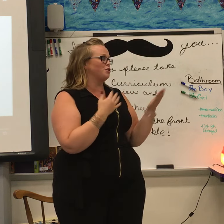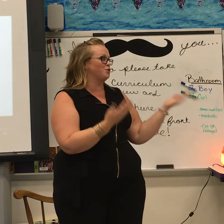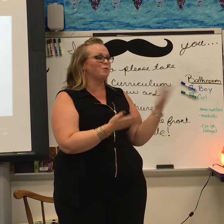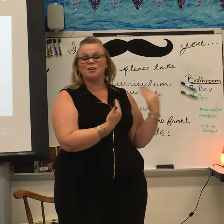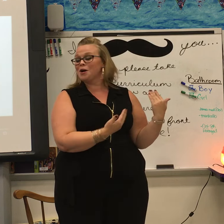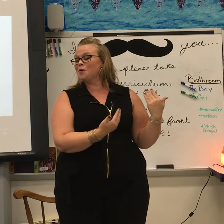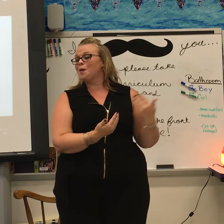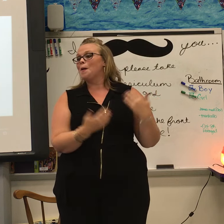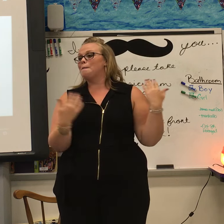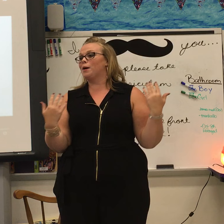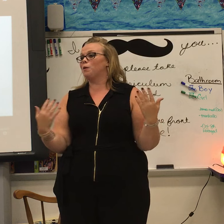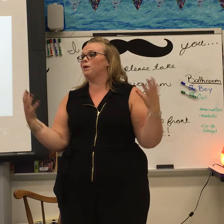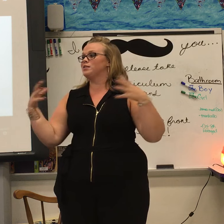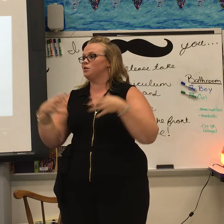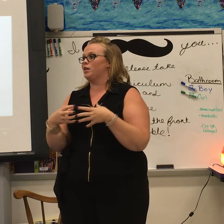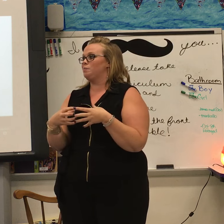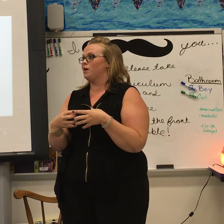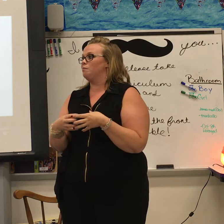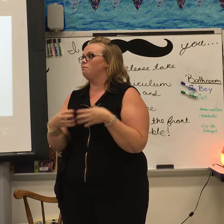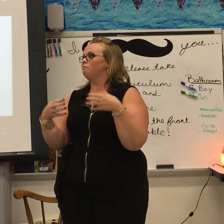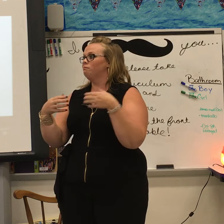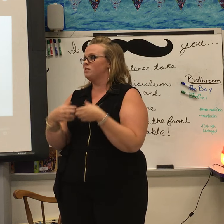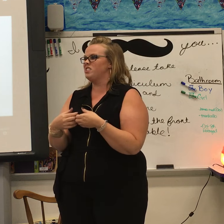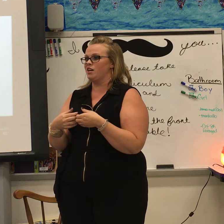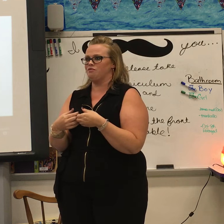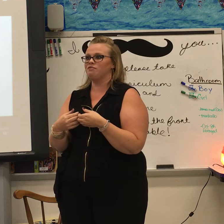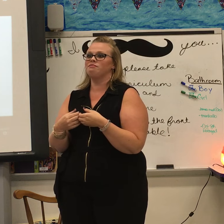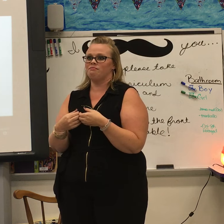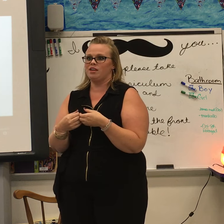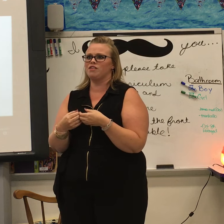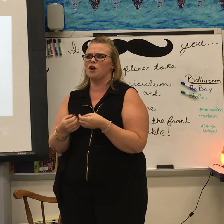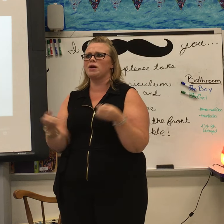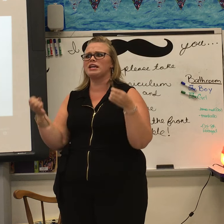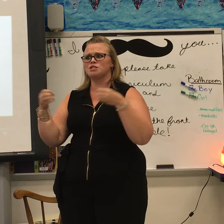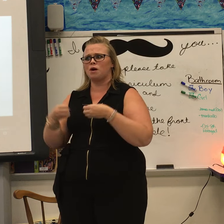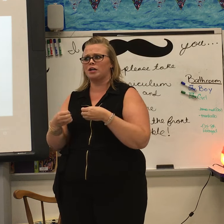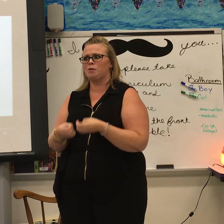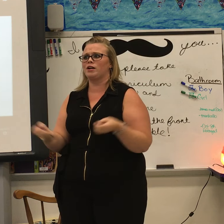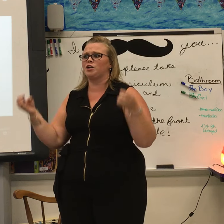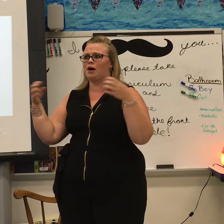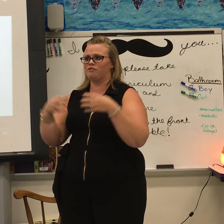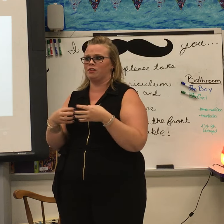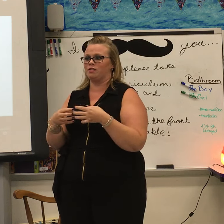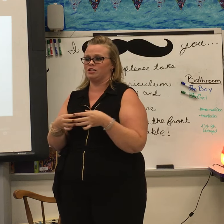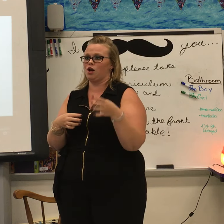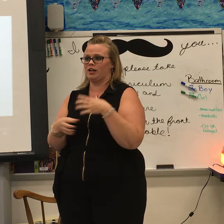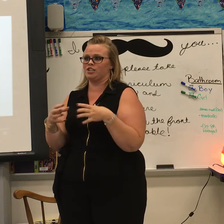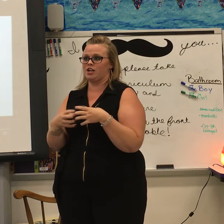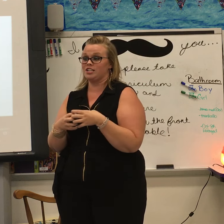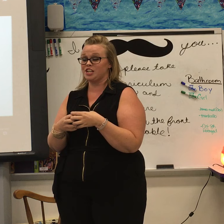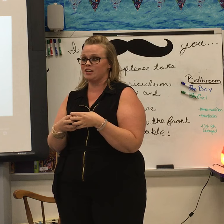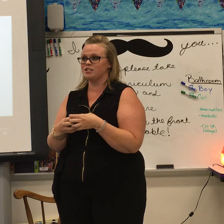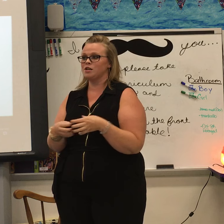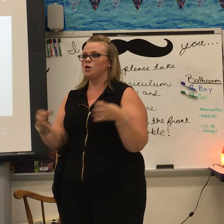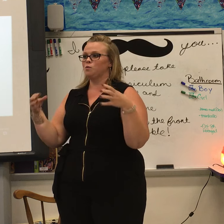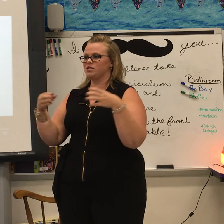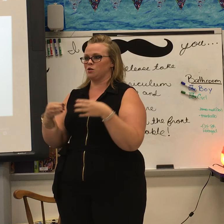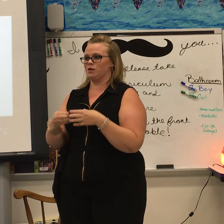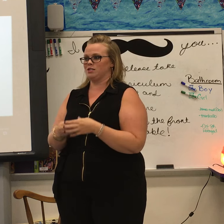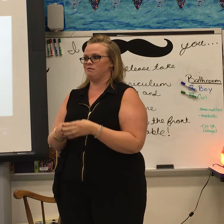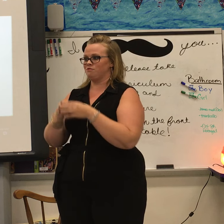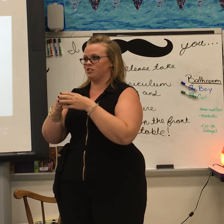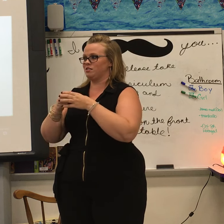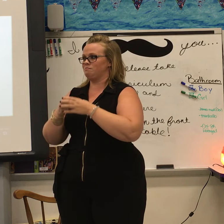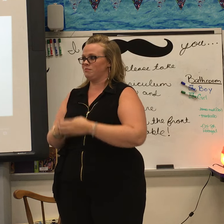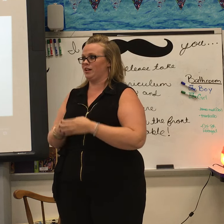The initials are so we know, but we want to still keep them anonymous. Safe. Even though it is a walking party and you have to, it's all educators, we